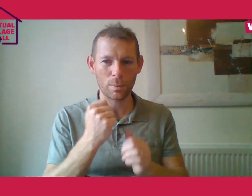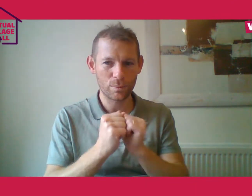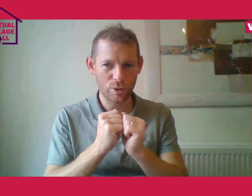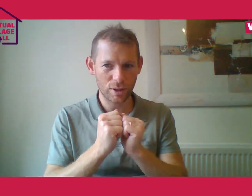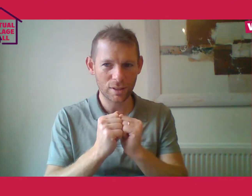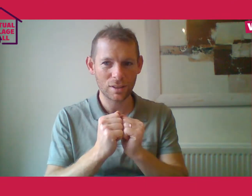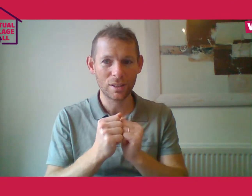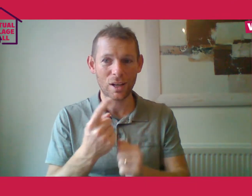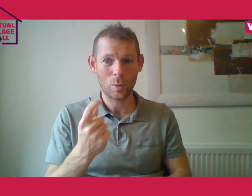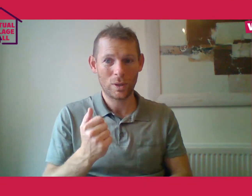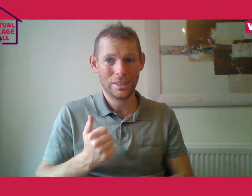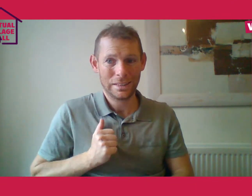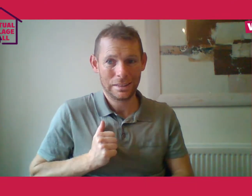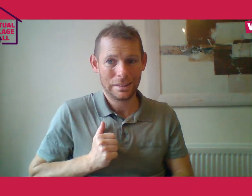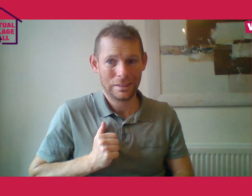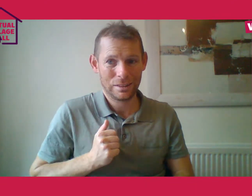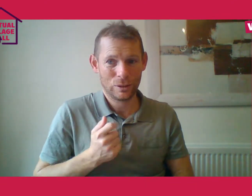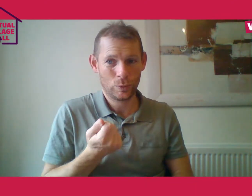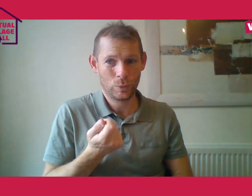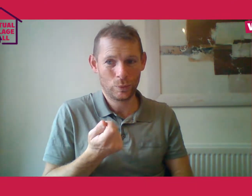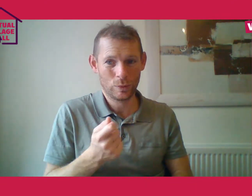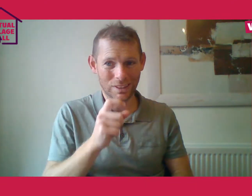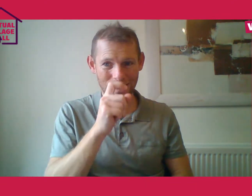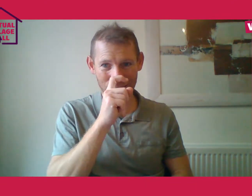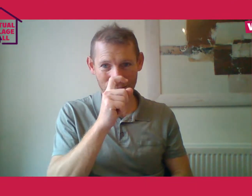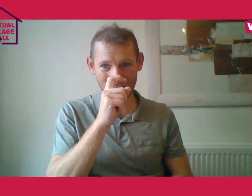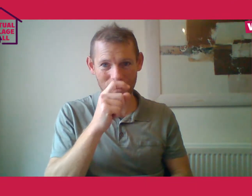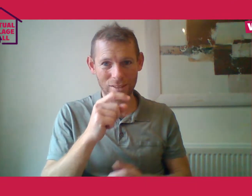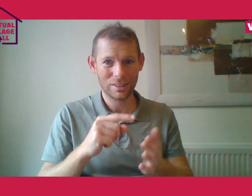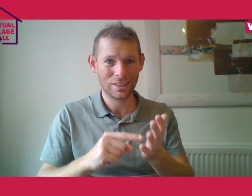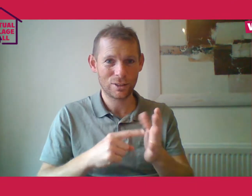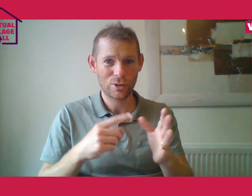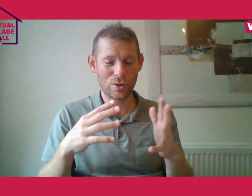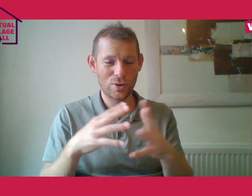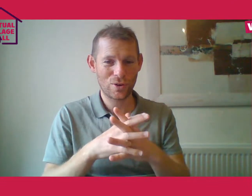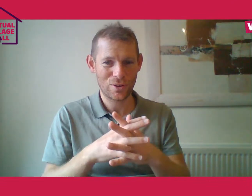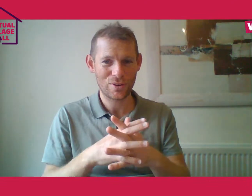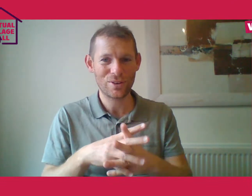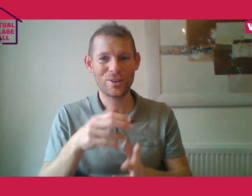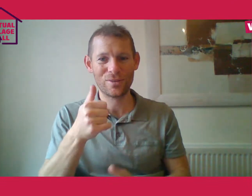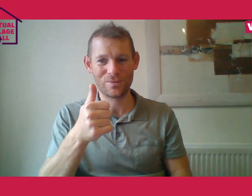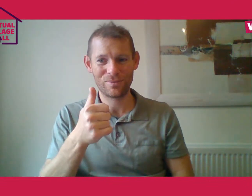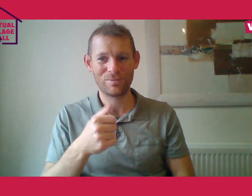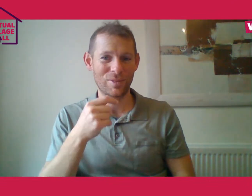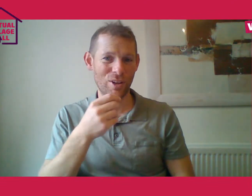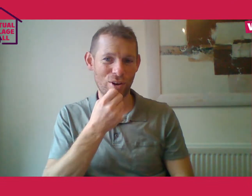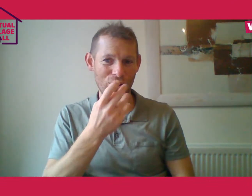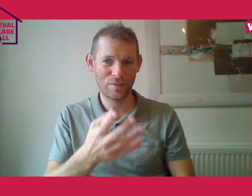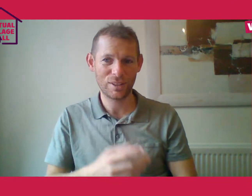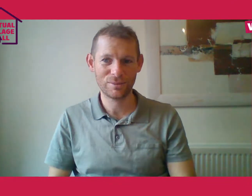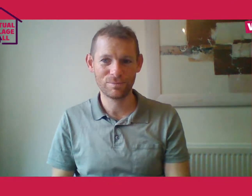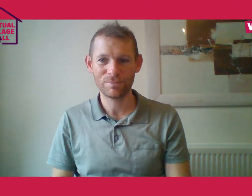And Kellyanne has one brother and soon to be sister-in-law.